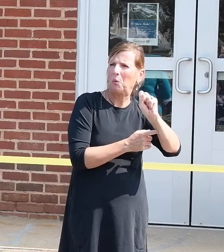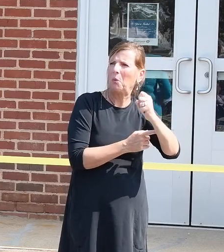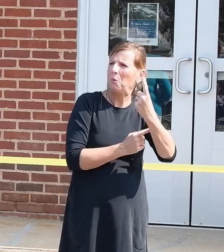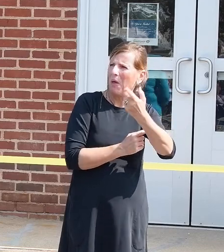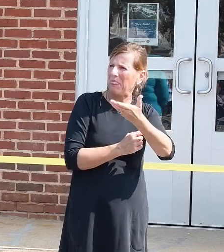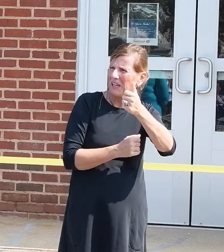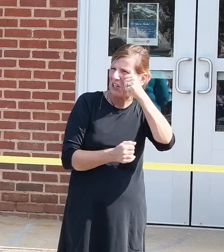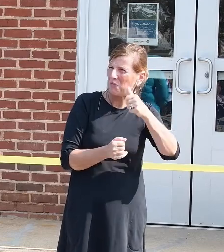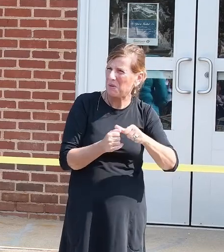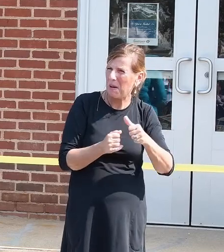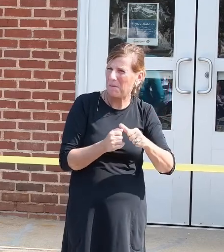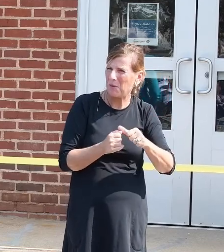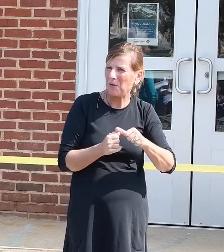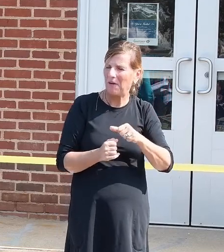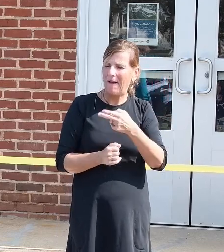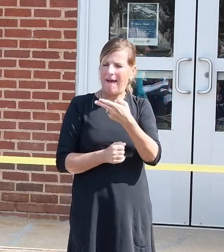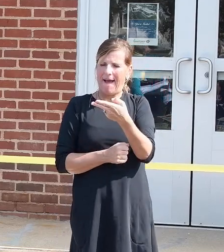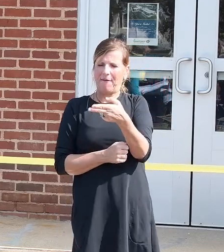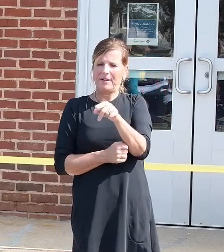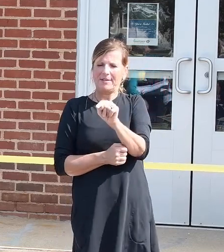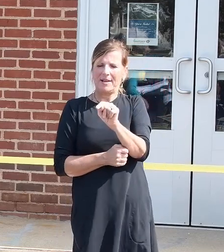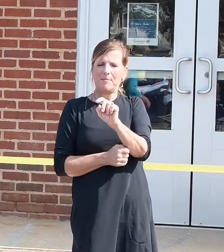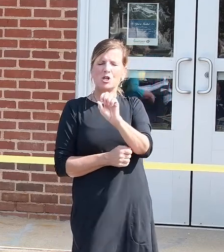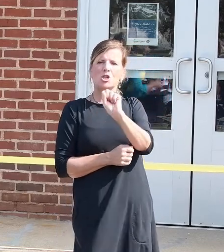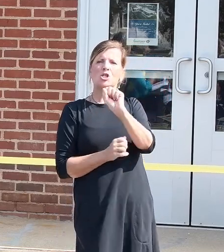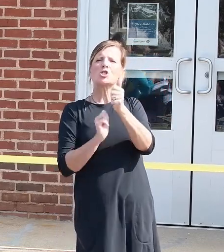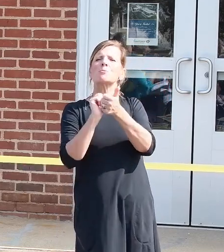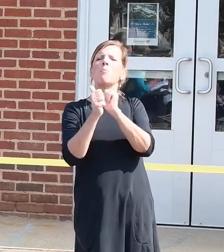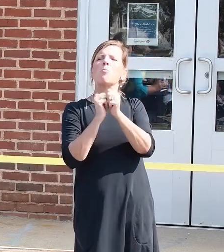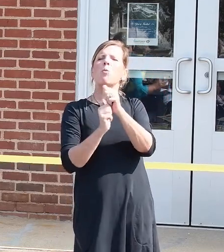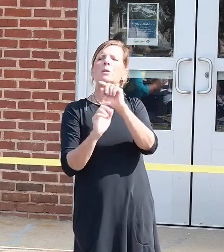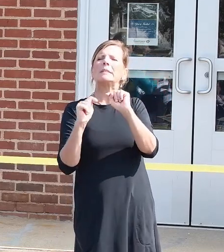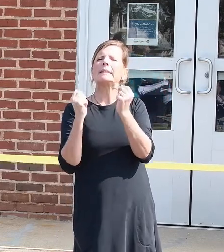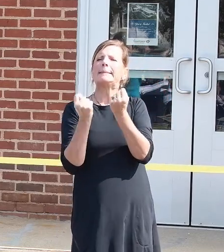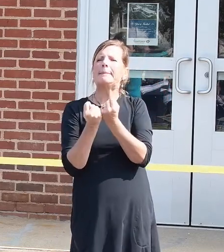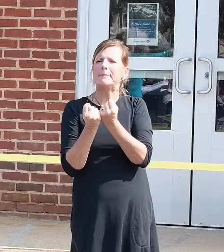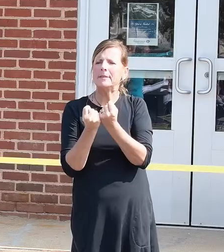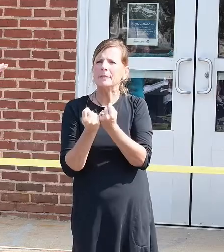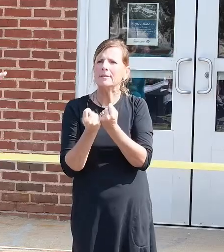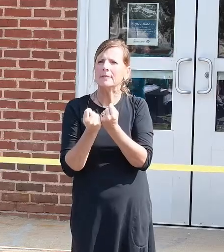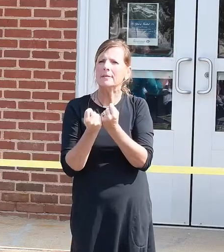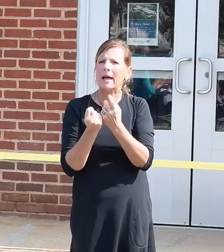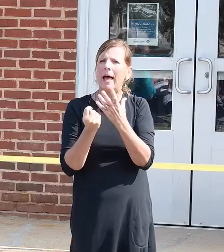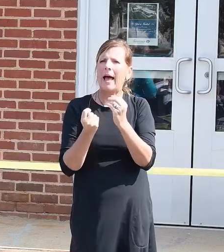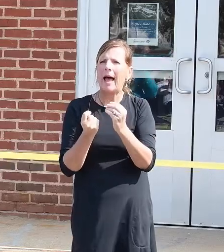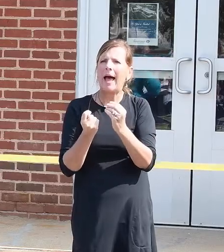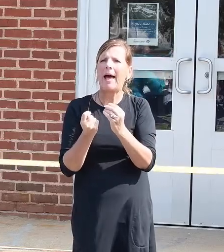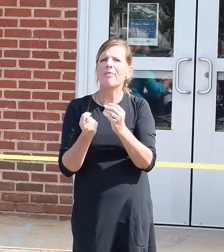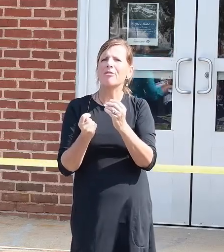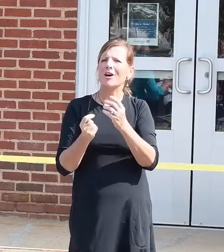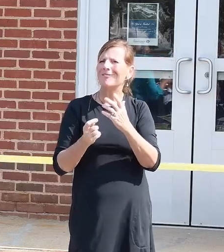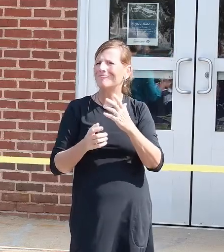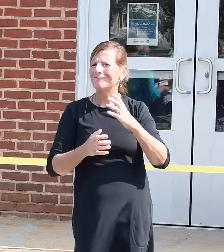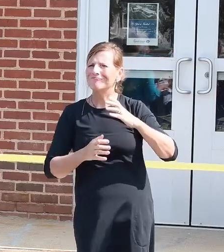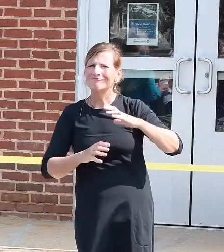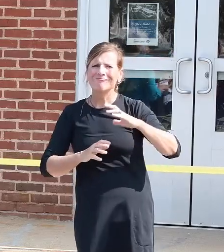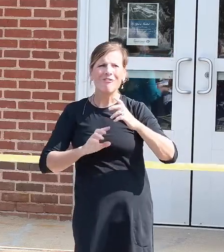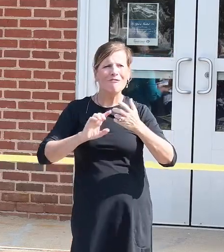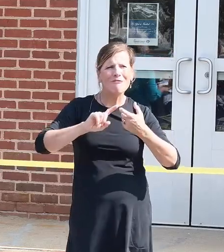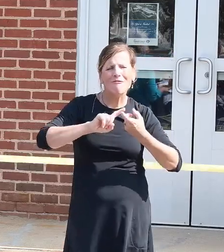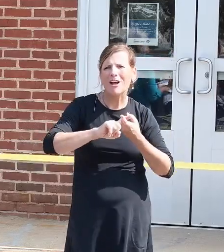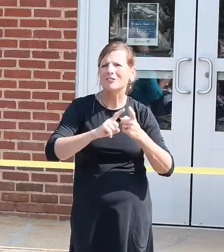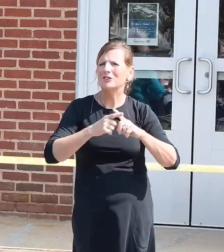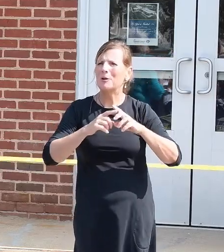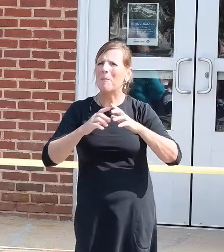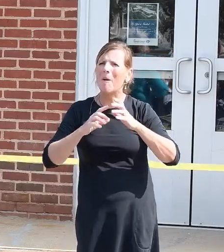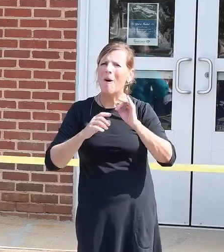recalled is that it was Harriet Tubman's sports teams and the camaraderie between the athletes all throughout Howard